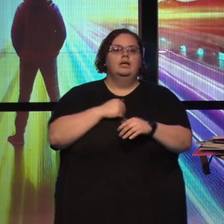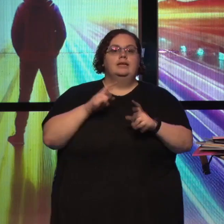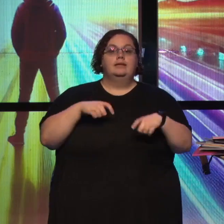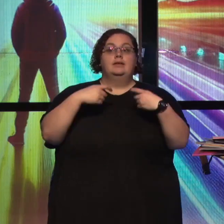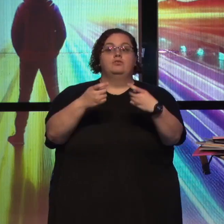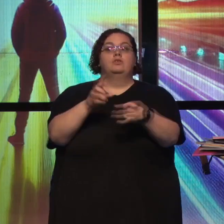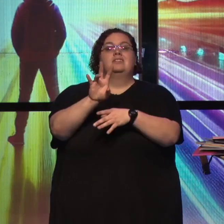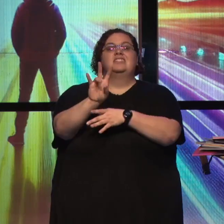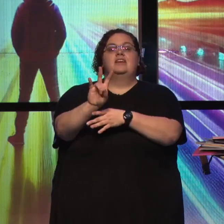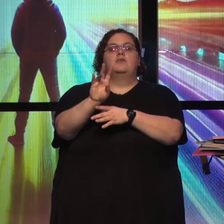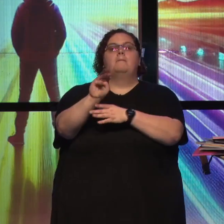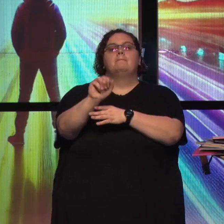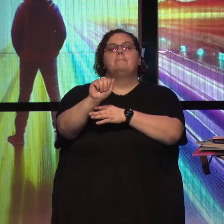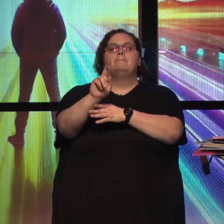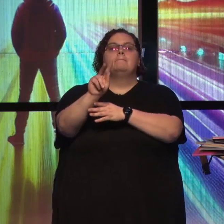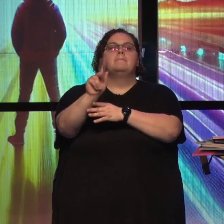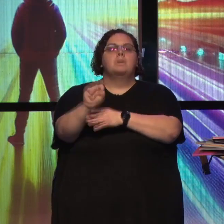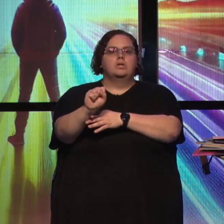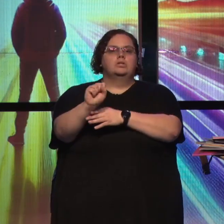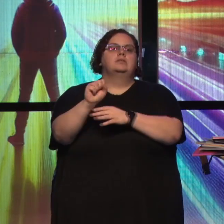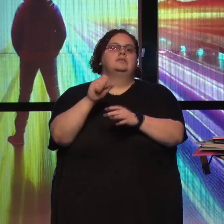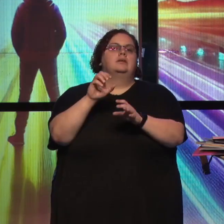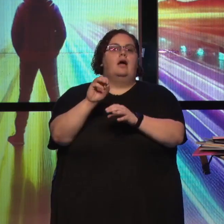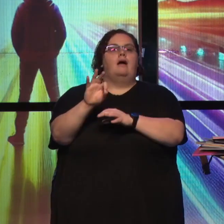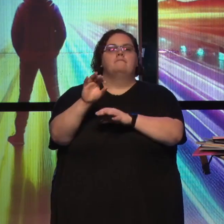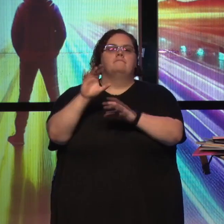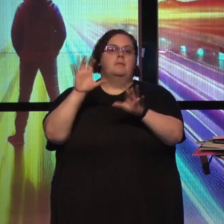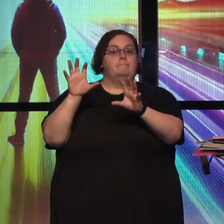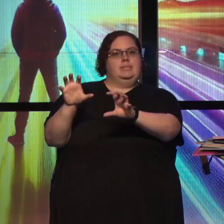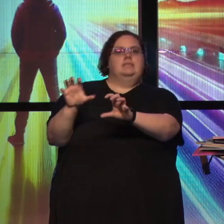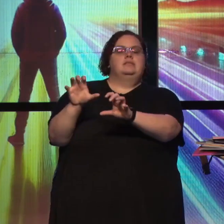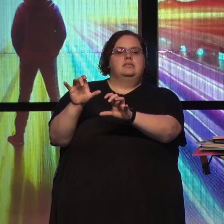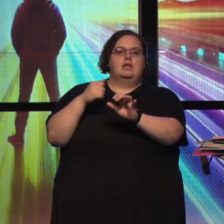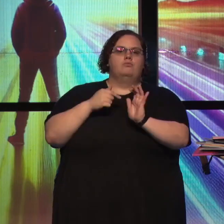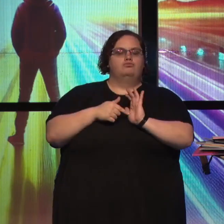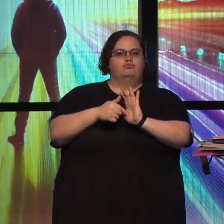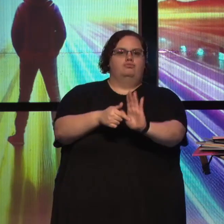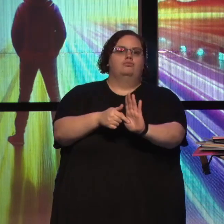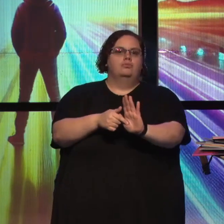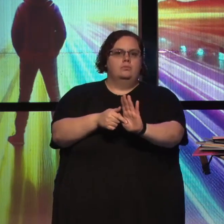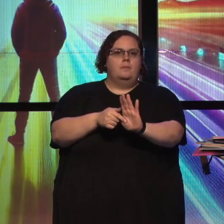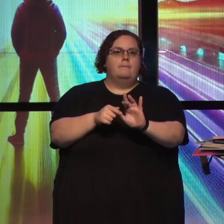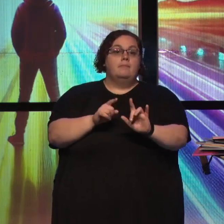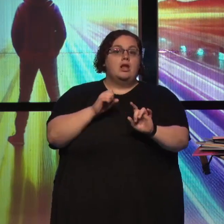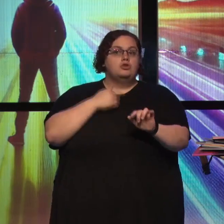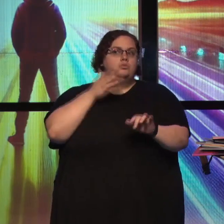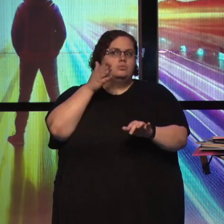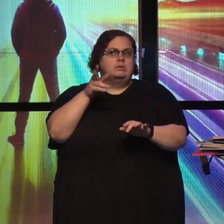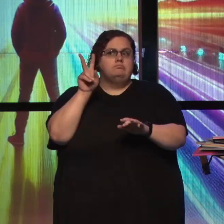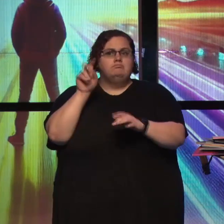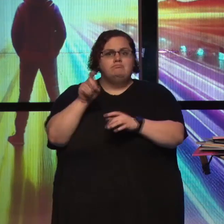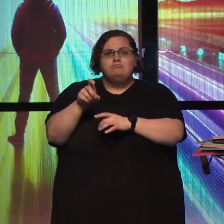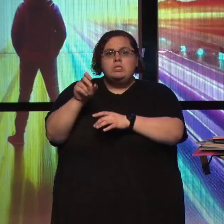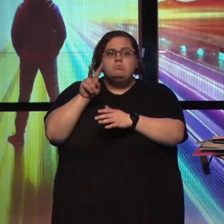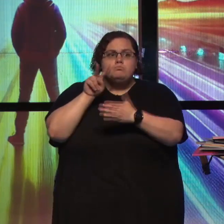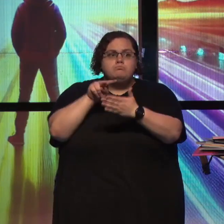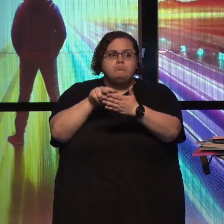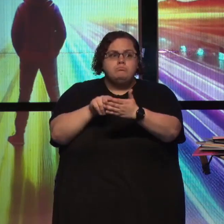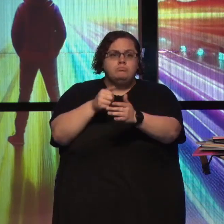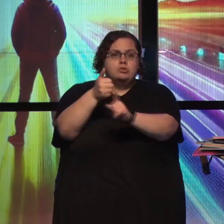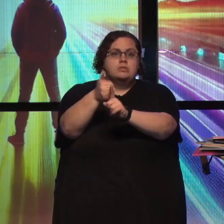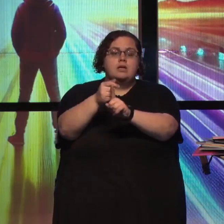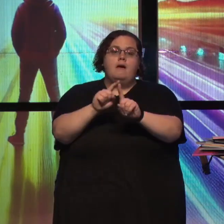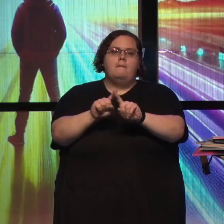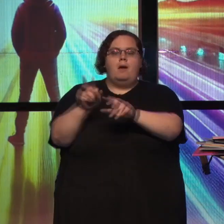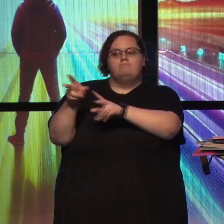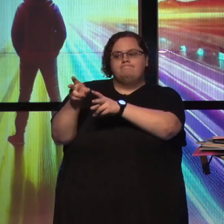of the beast that are revealed in Revelation. Now, you have to go and read it for yourself, but I'm pulling these out as principles, okay? So